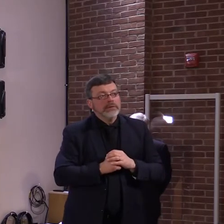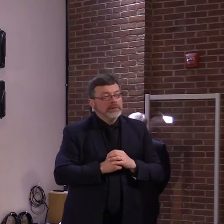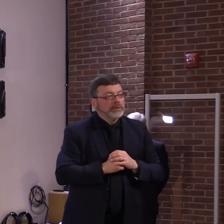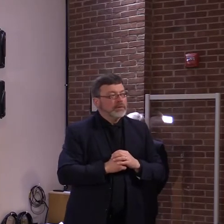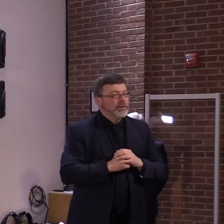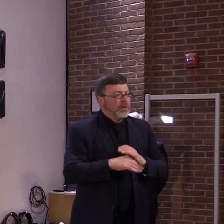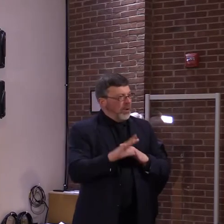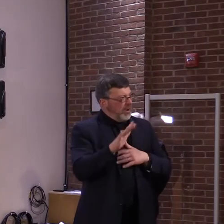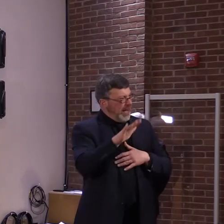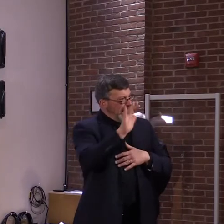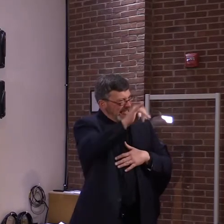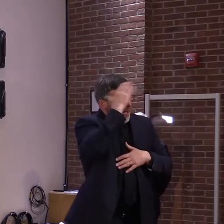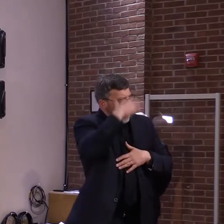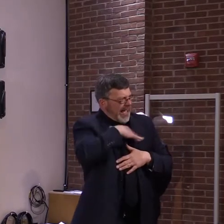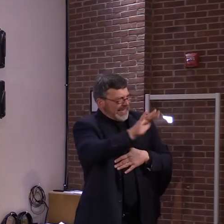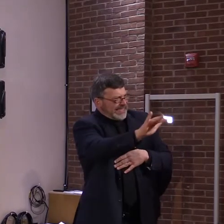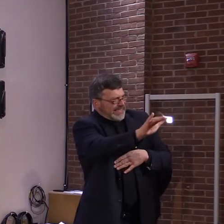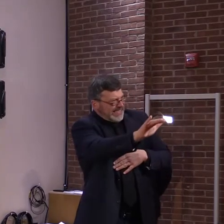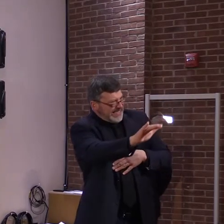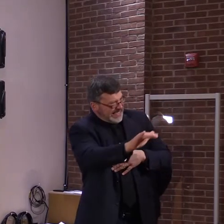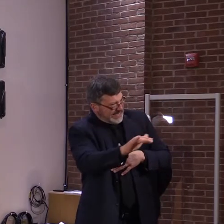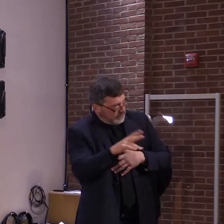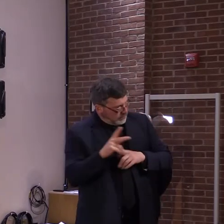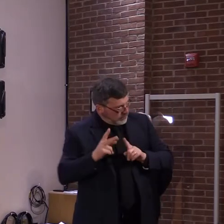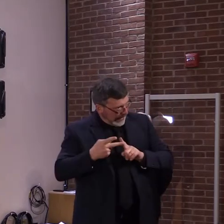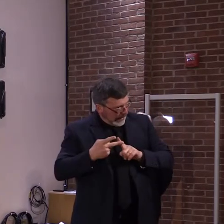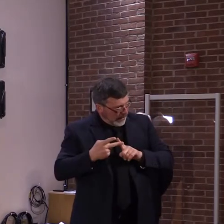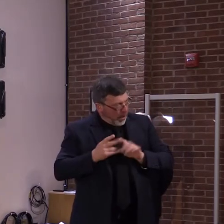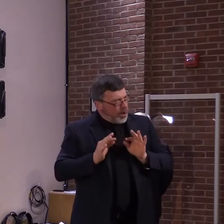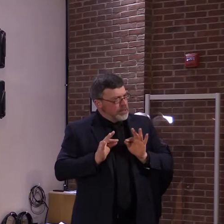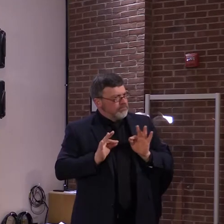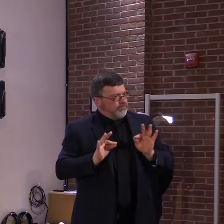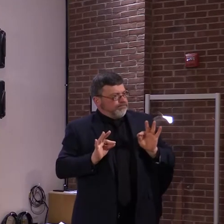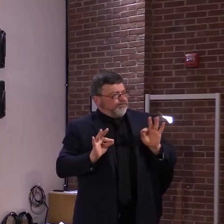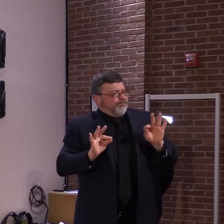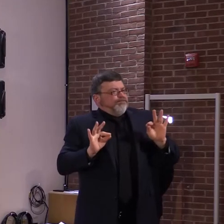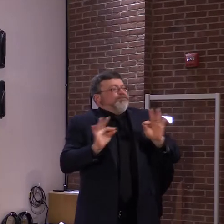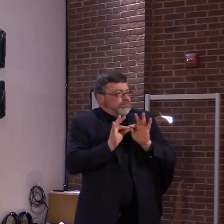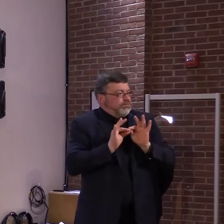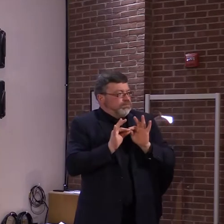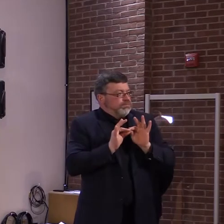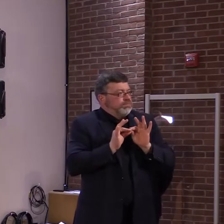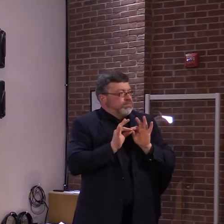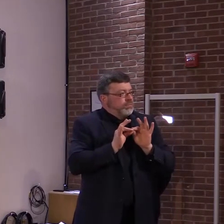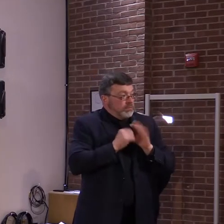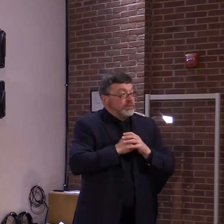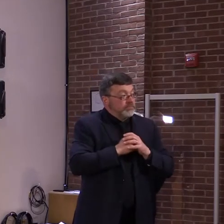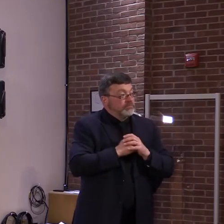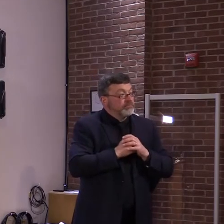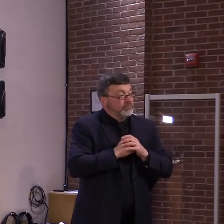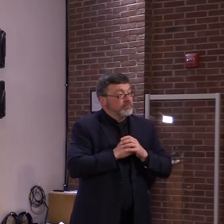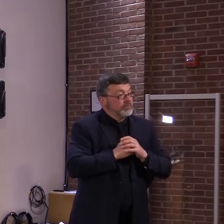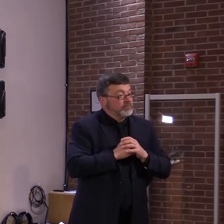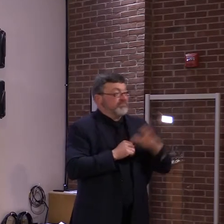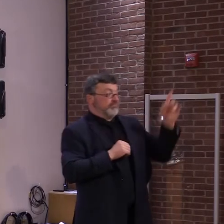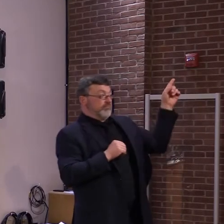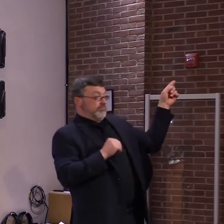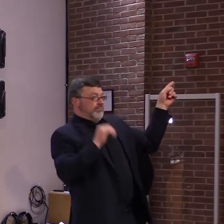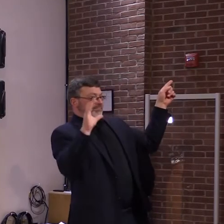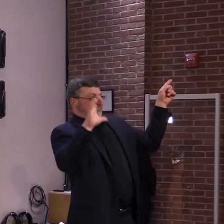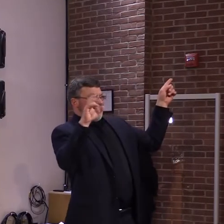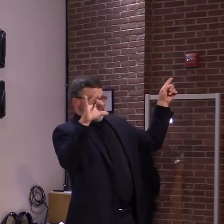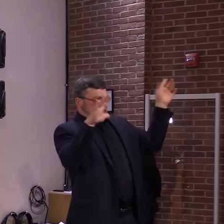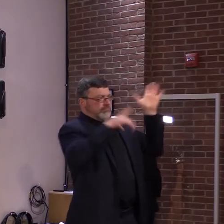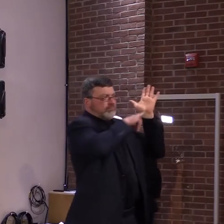another and get closer to the end of the pandemic. Just think back to when the virus first descended upon us.